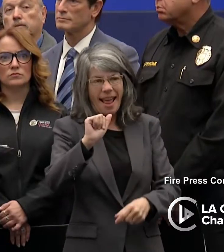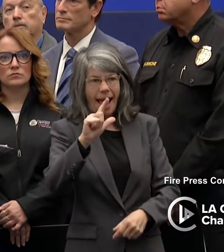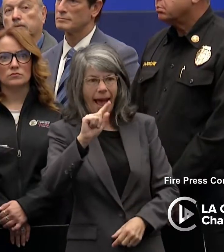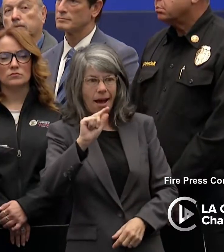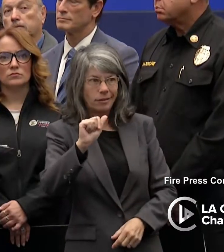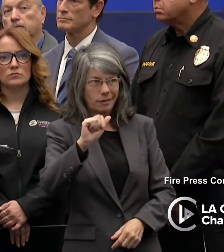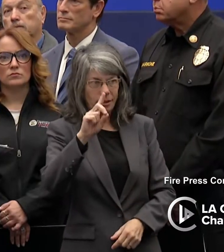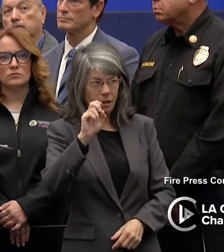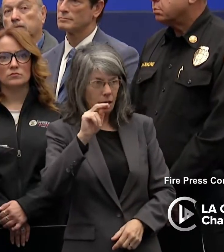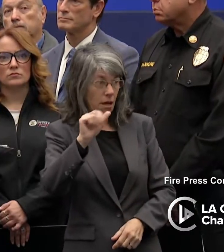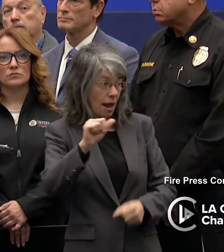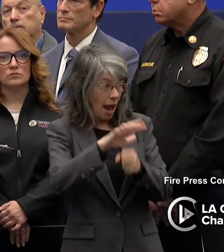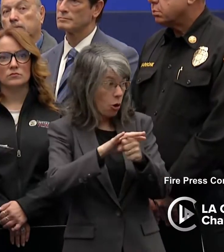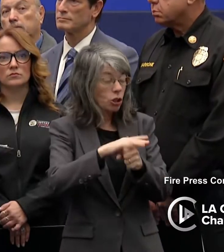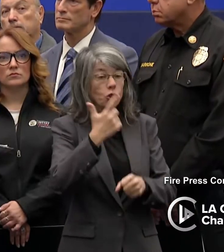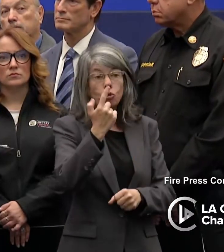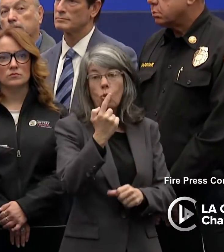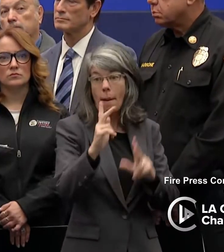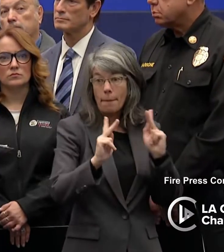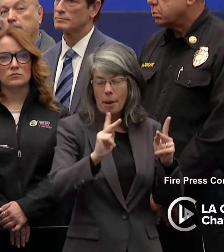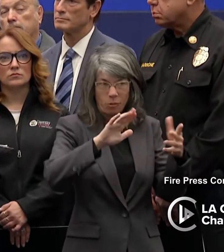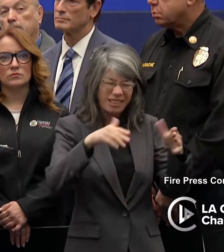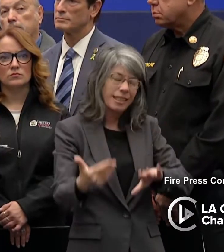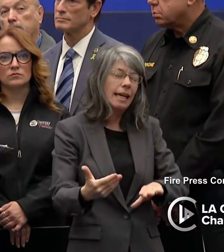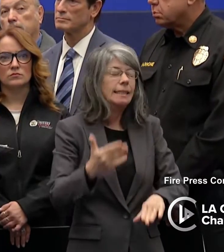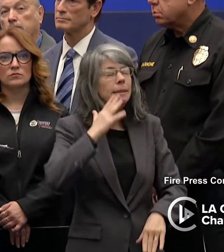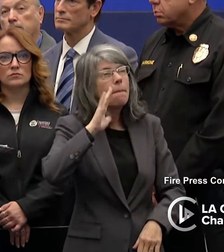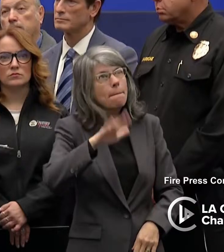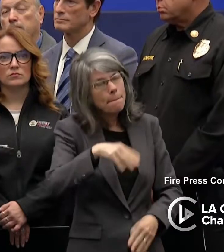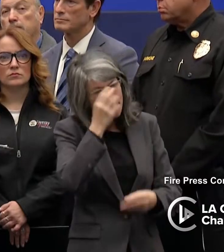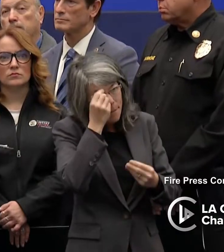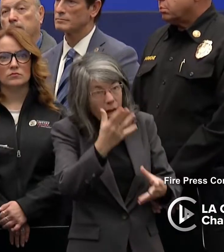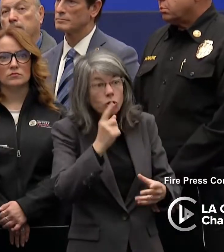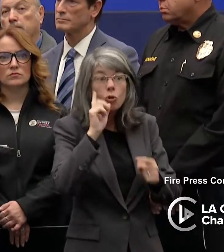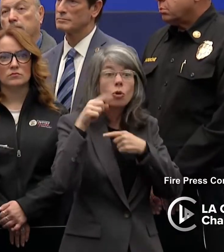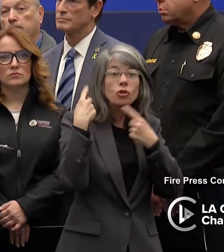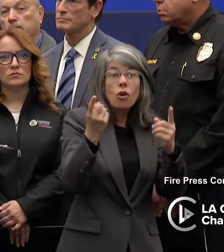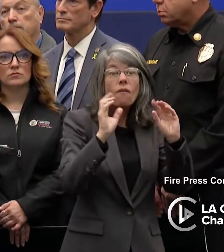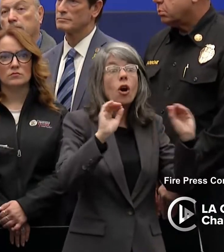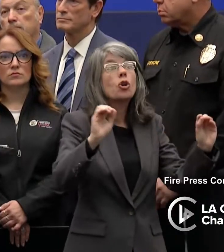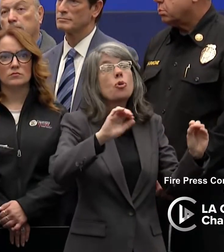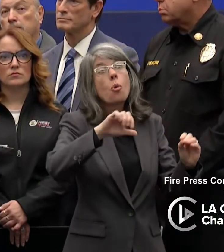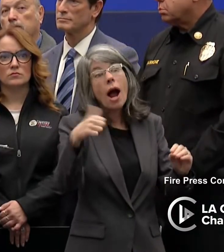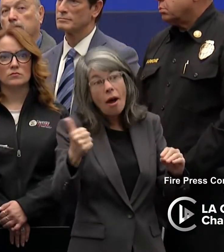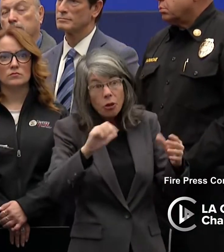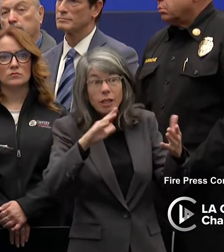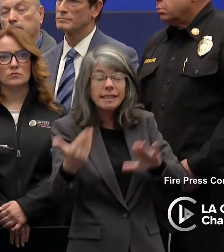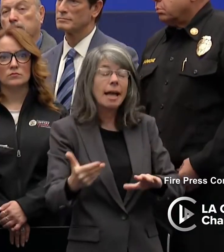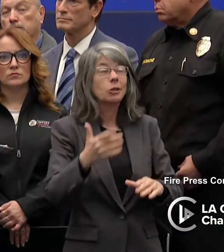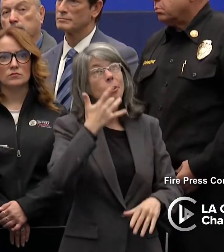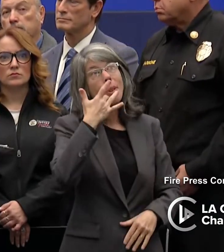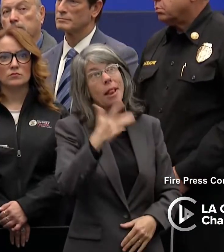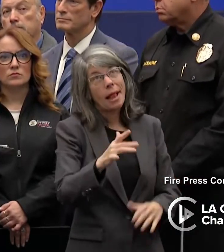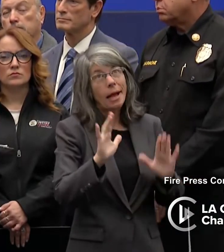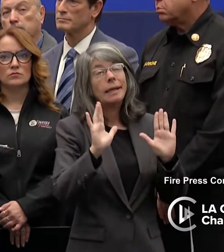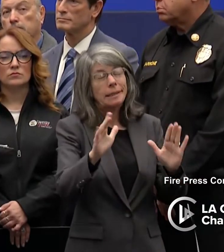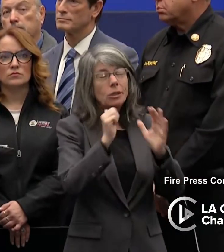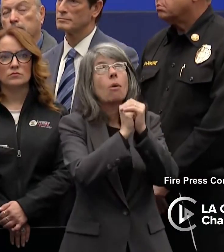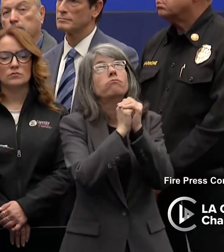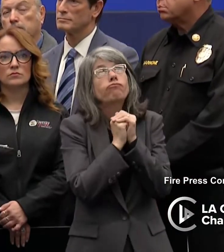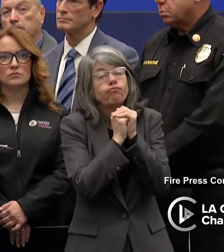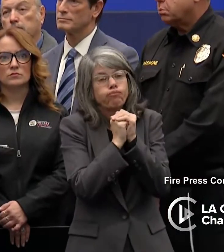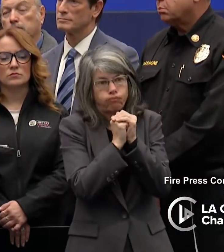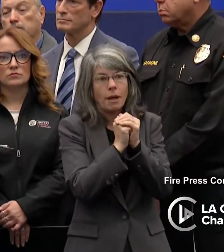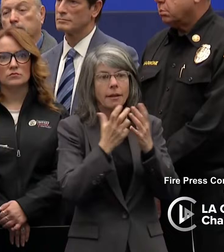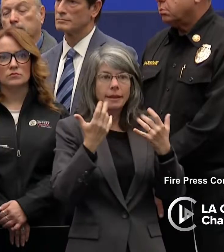area. So 21 deaths, bad news. No more deaths so far. That's good news. So I'm praying that